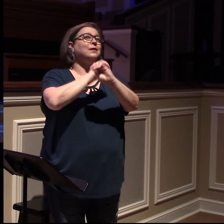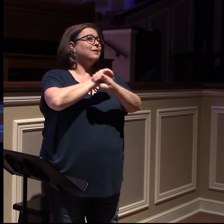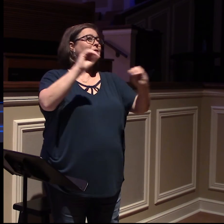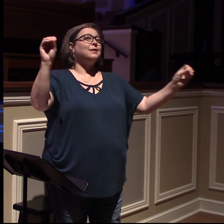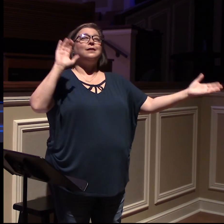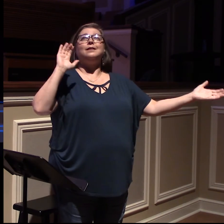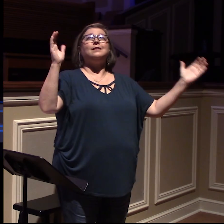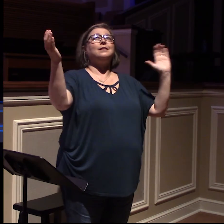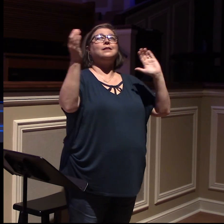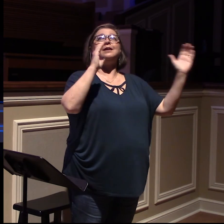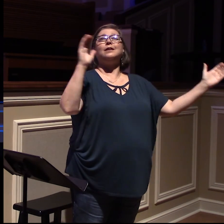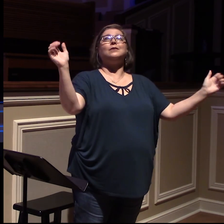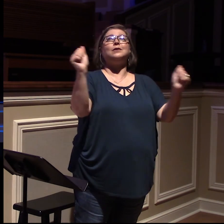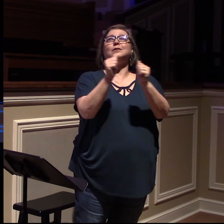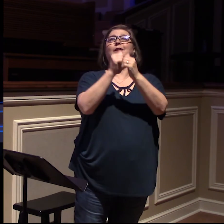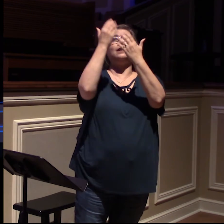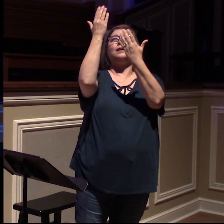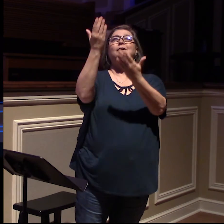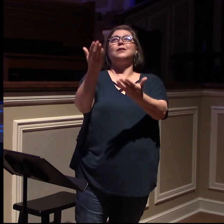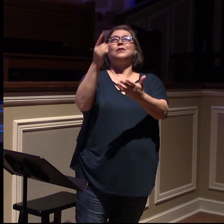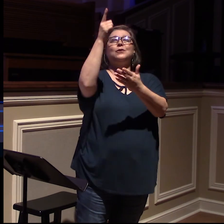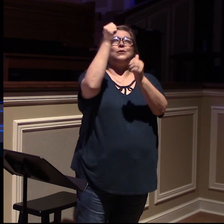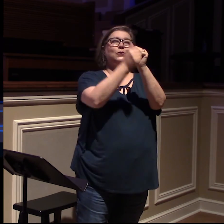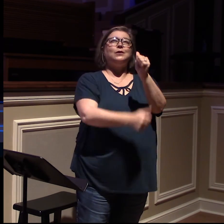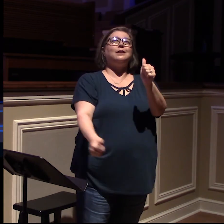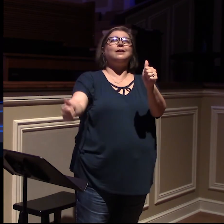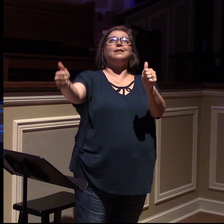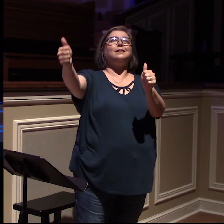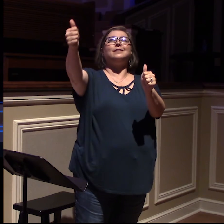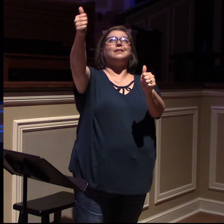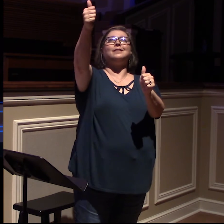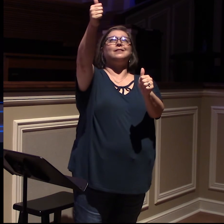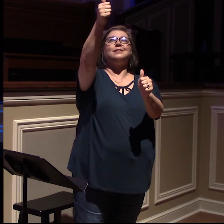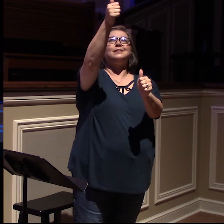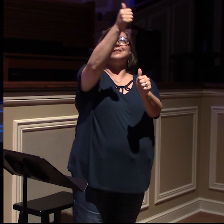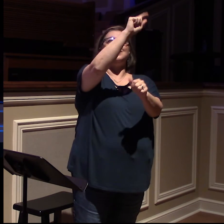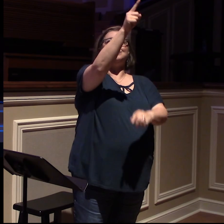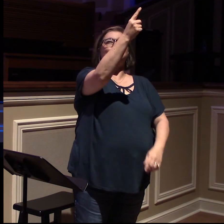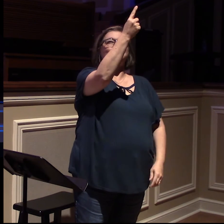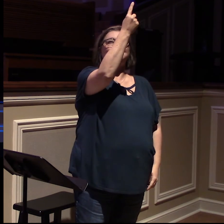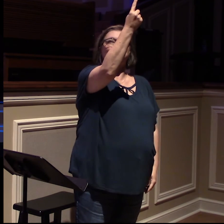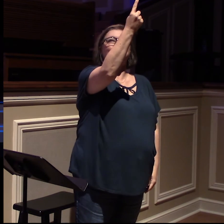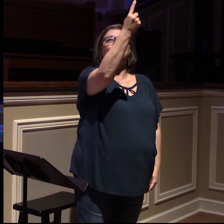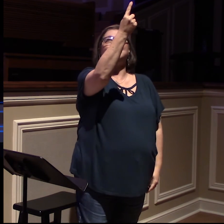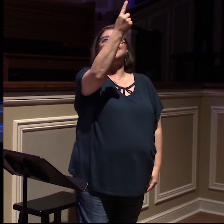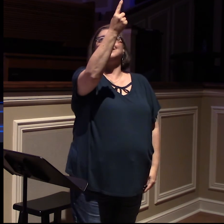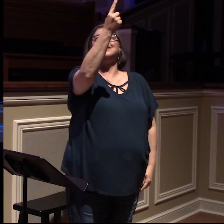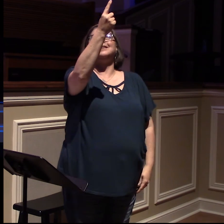Holy, there is no one like you. There is none beside